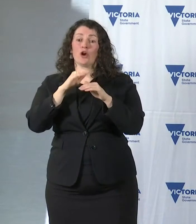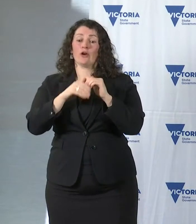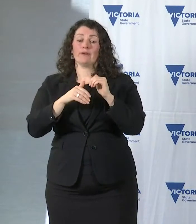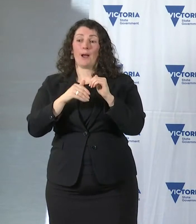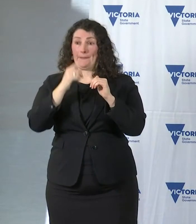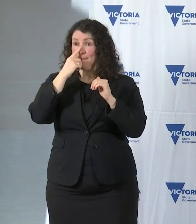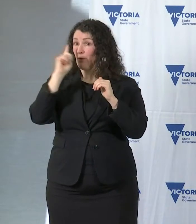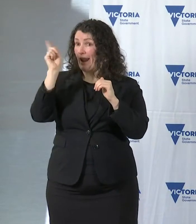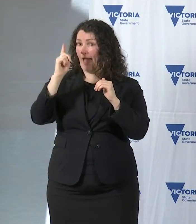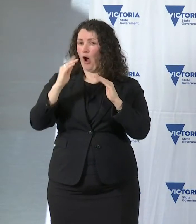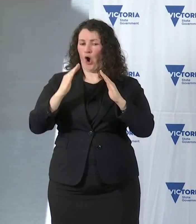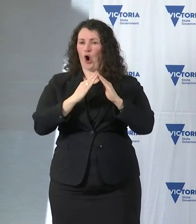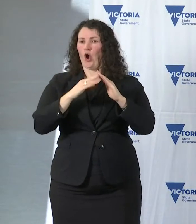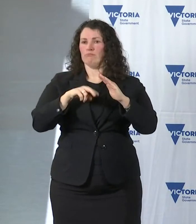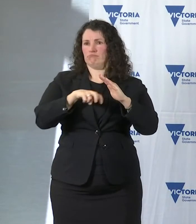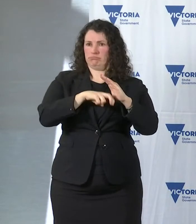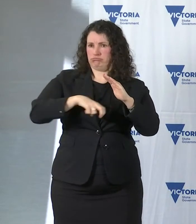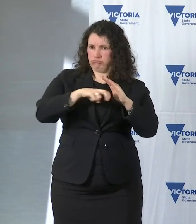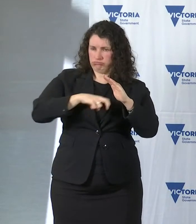their negative results and